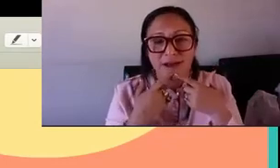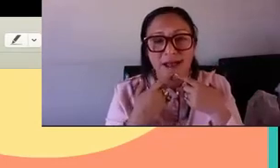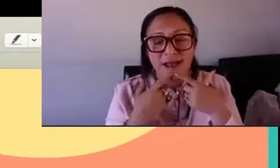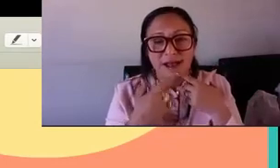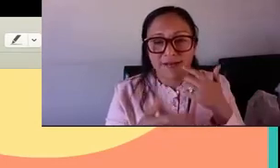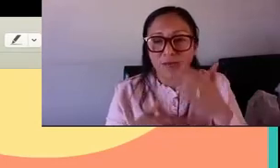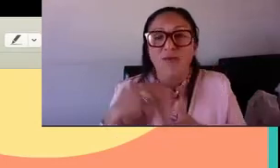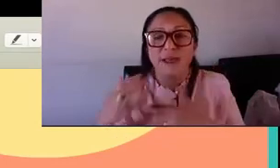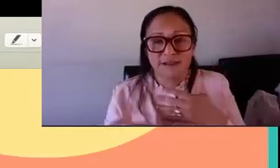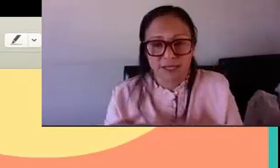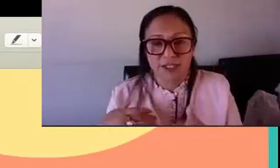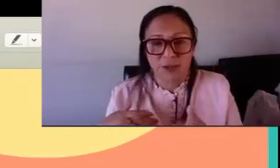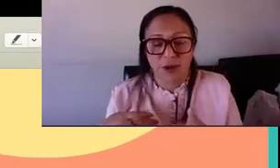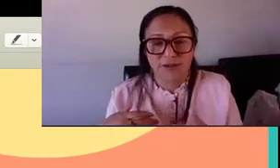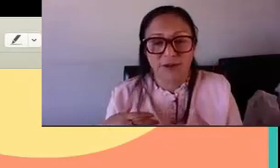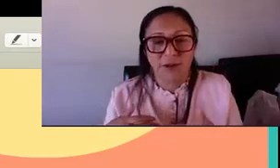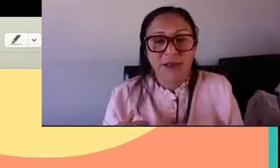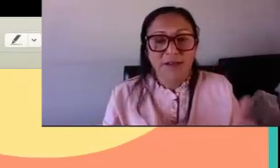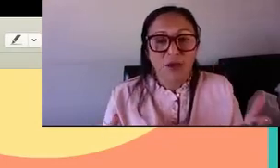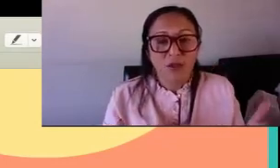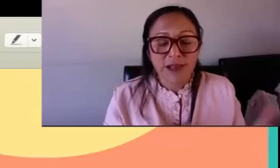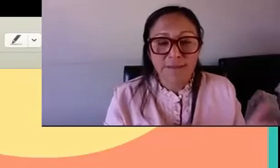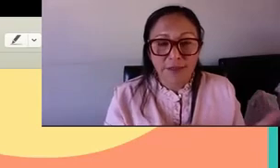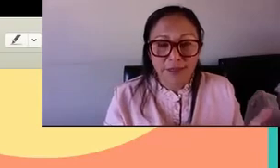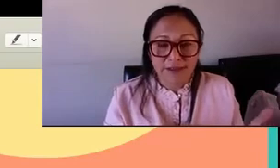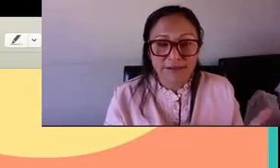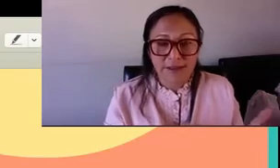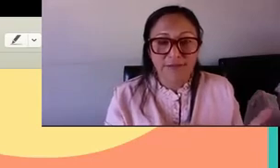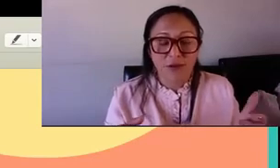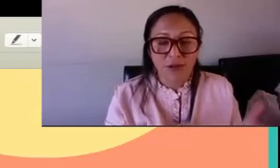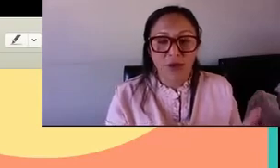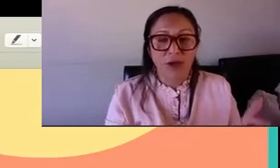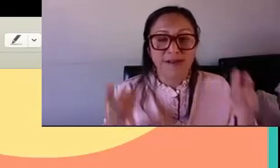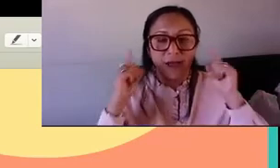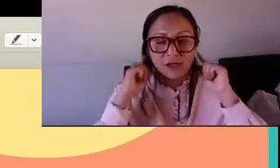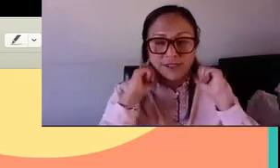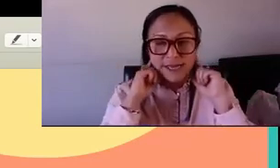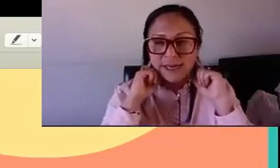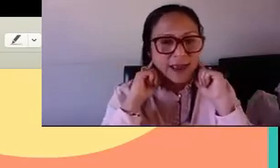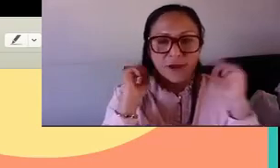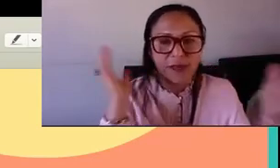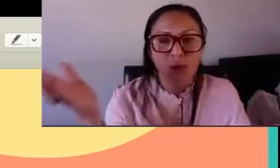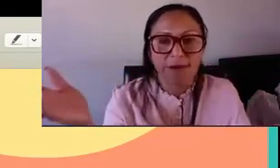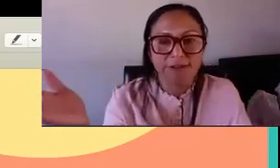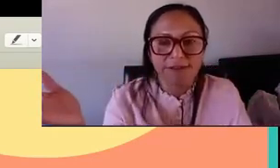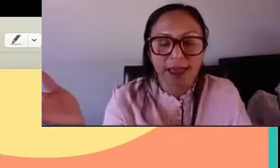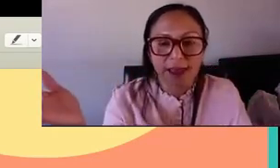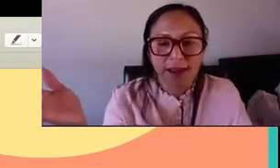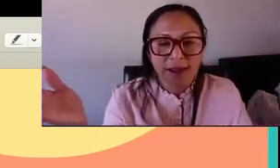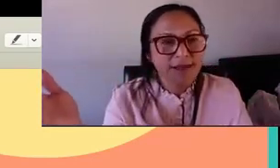not as moving as much as we want it to. So think about this. If your little one is understanding everything you have